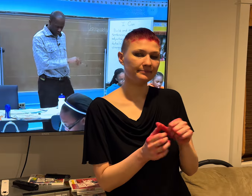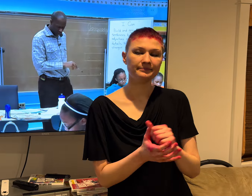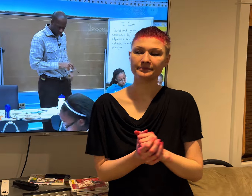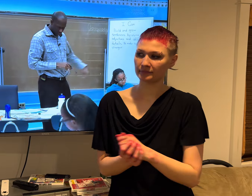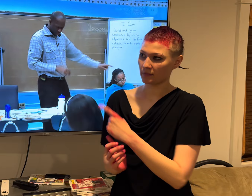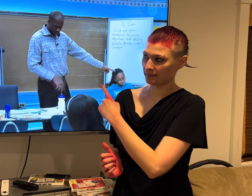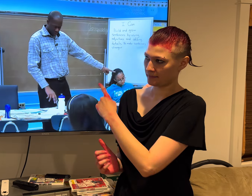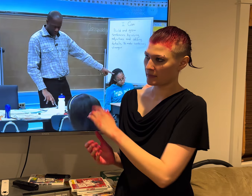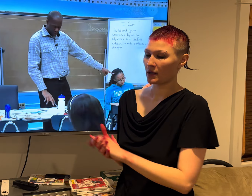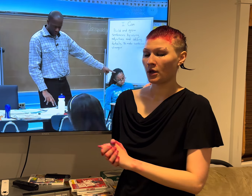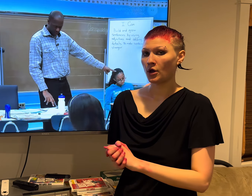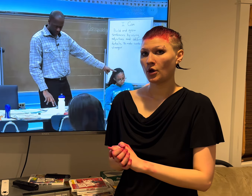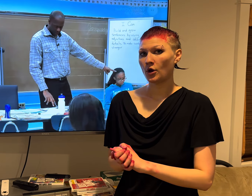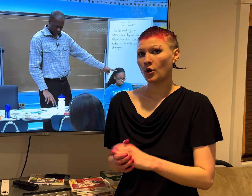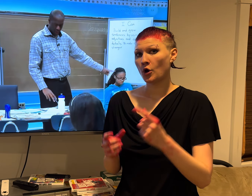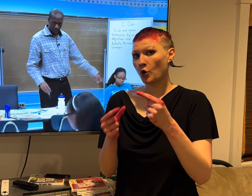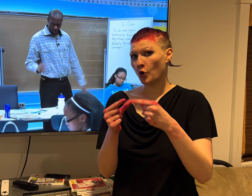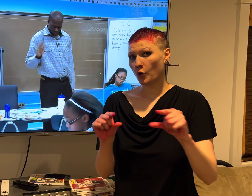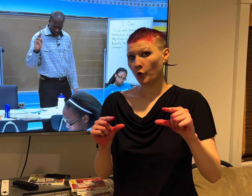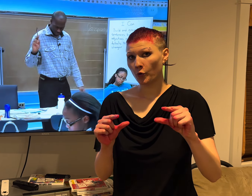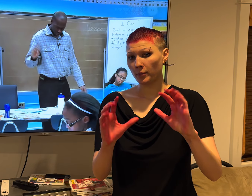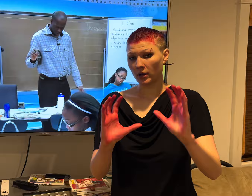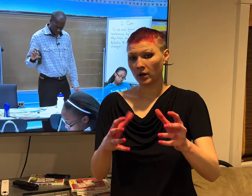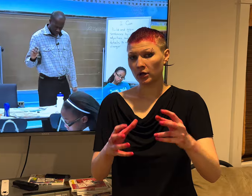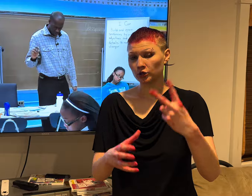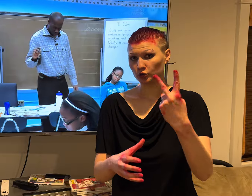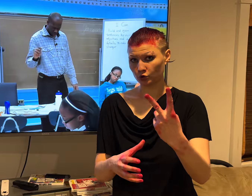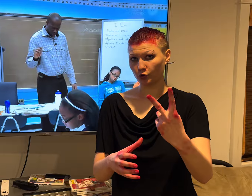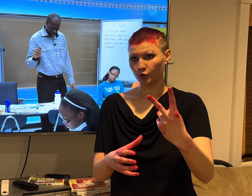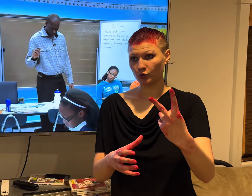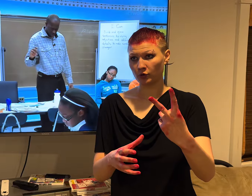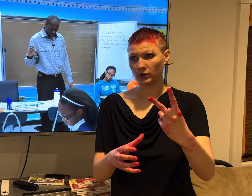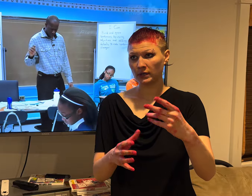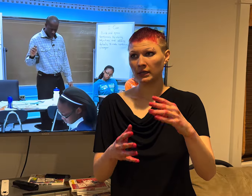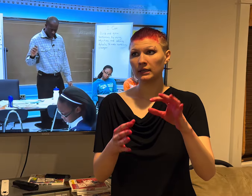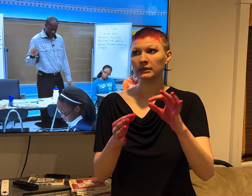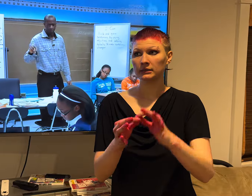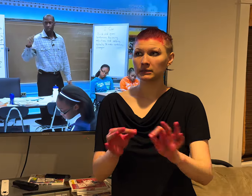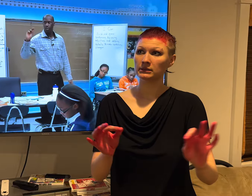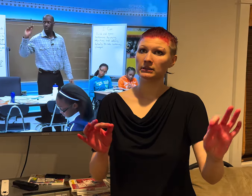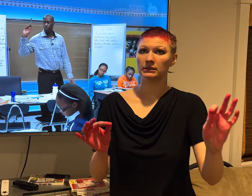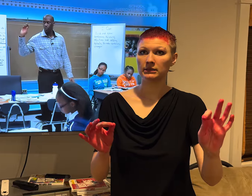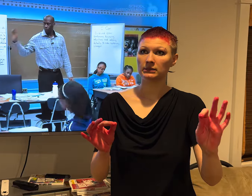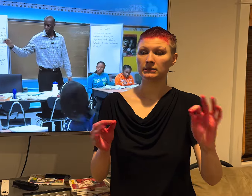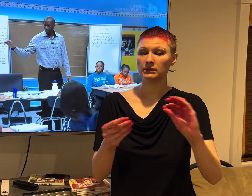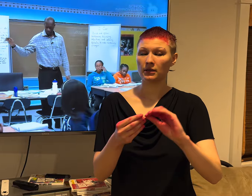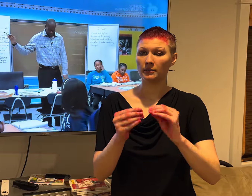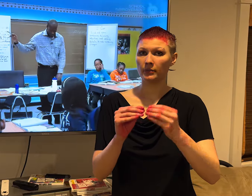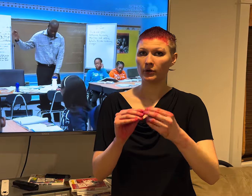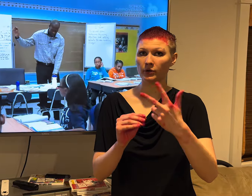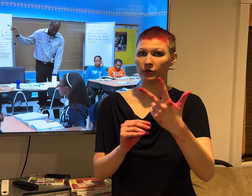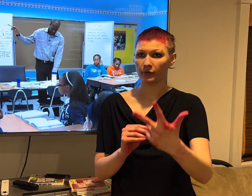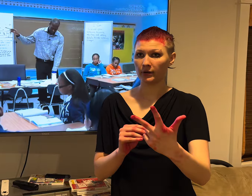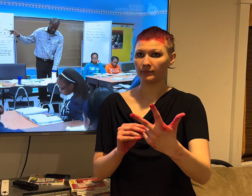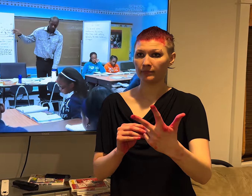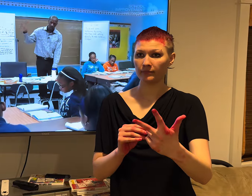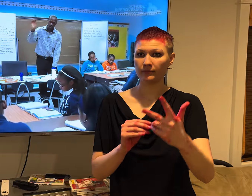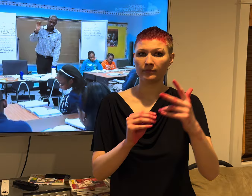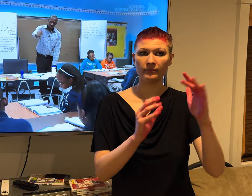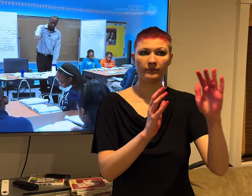Group 2, you'll do sentence number 3. Group 4, you'll do sentence number, Group 3, you'll do sentence number 4. Group 4,